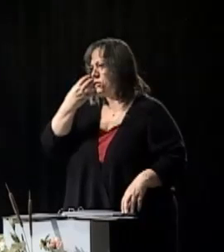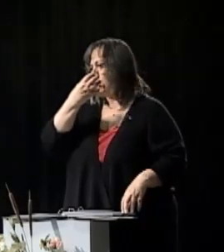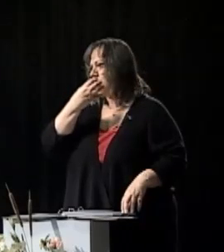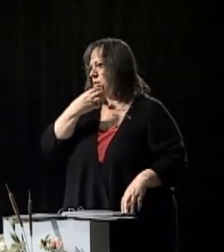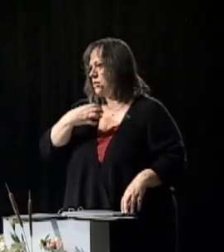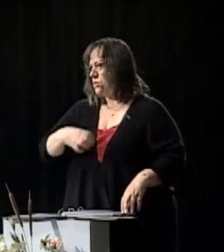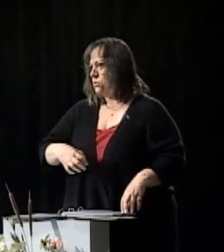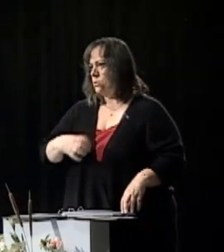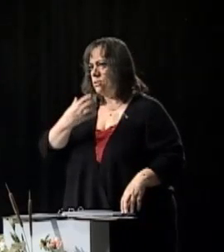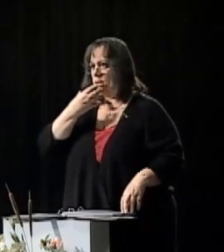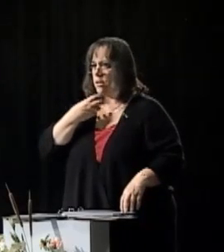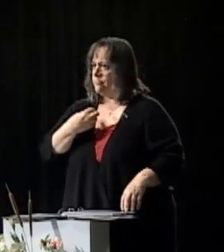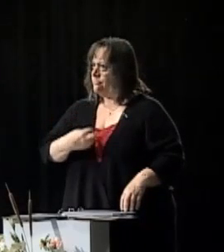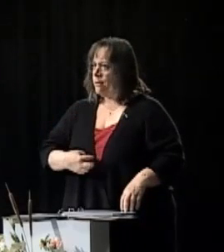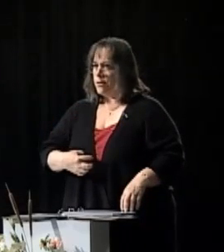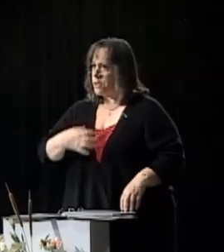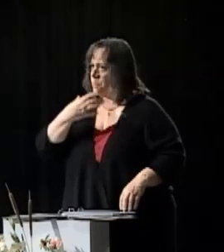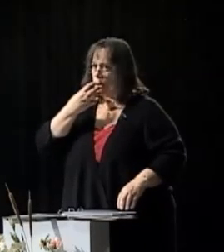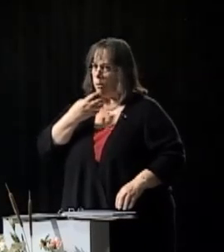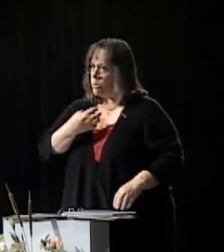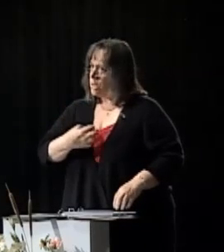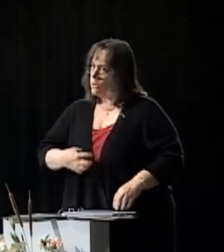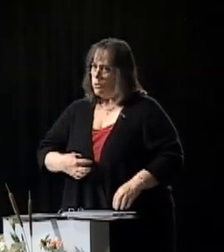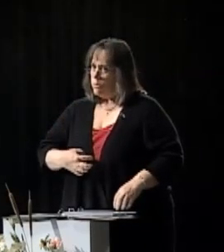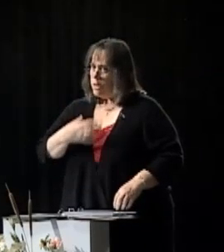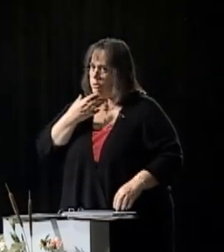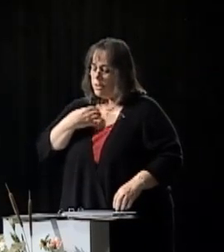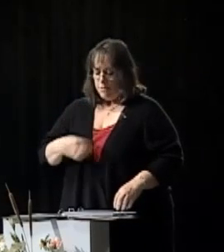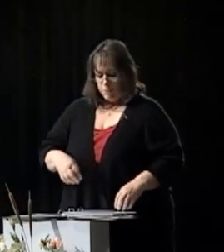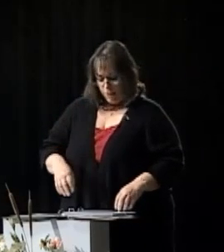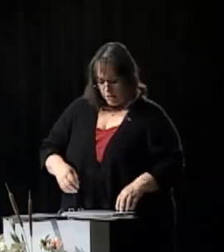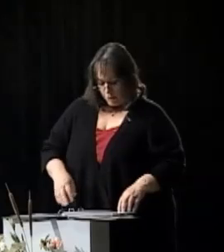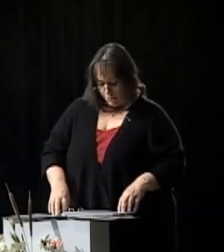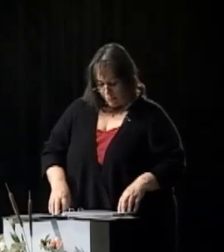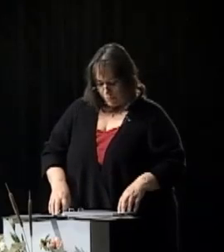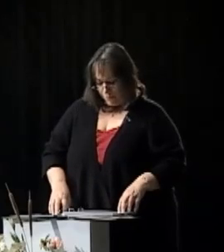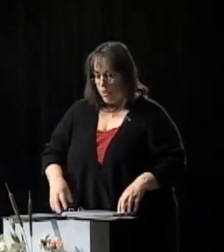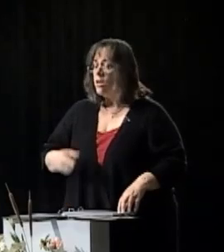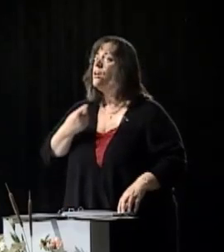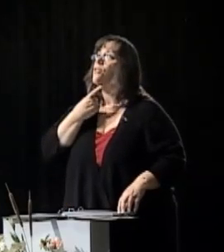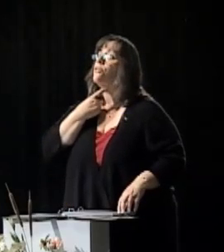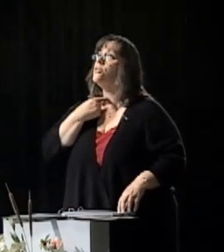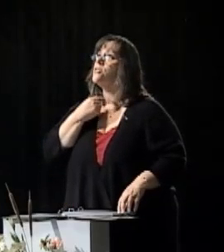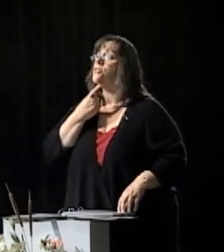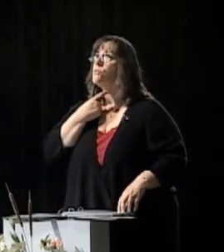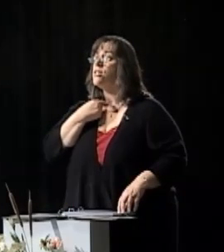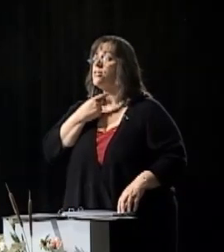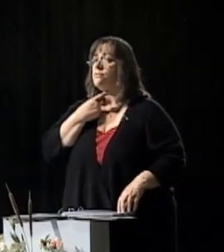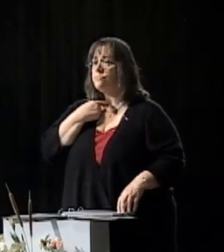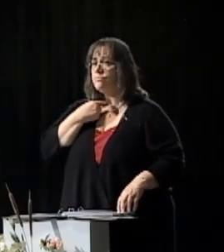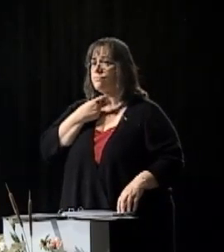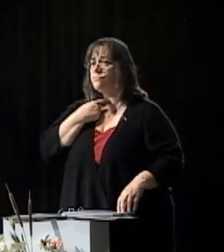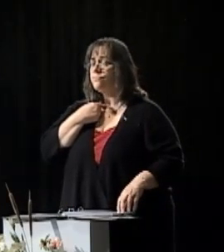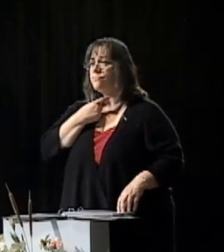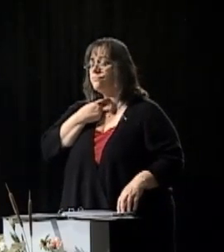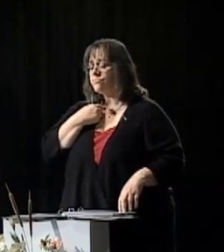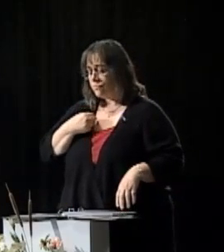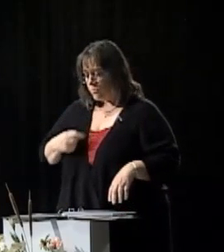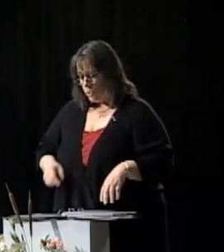Hungry. Oh, like you can feel your stomach rumbling. Oh, I'm hungry. Right down your throat. And thirsty is right here. Good.